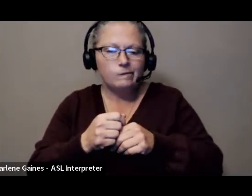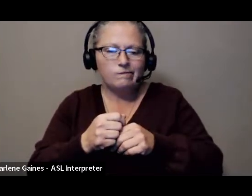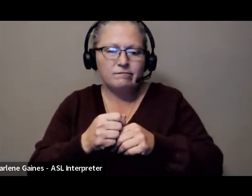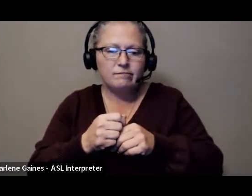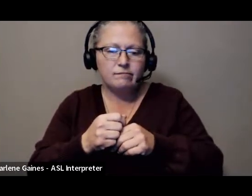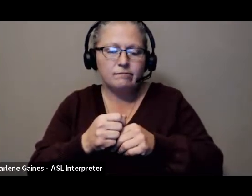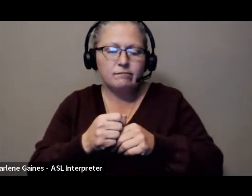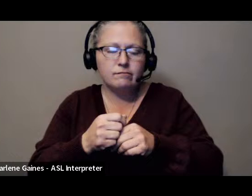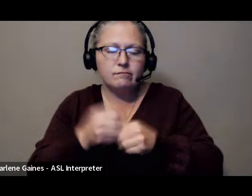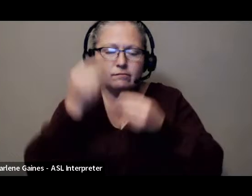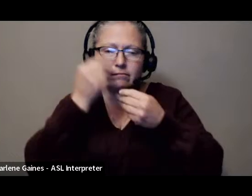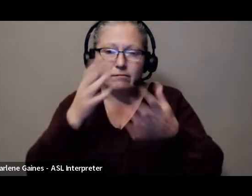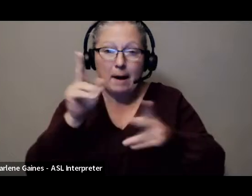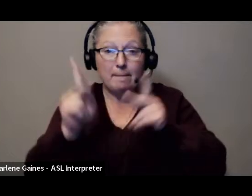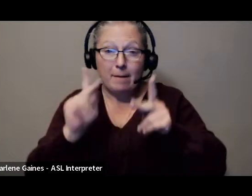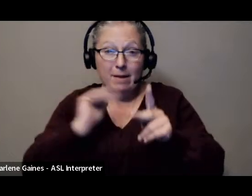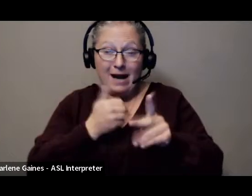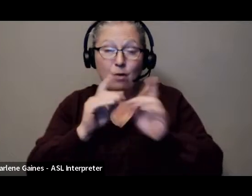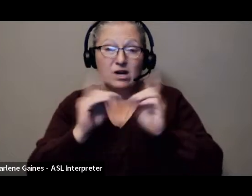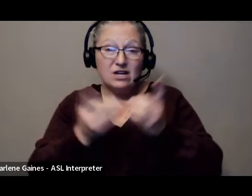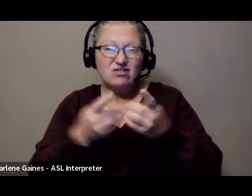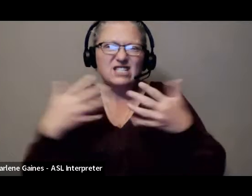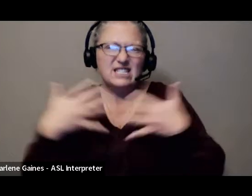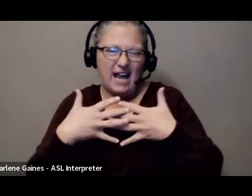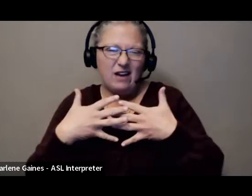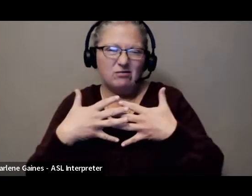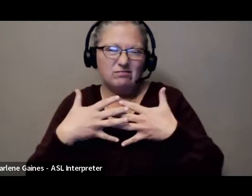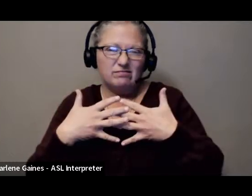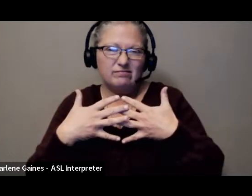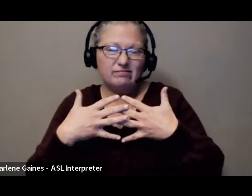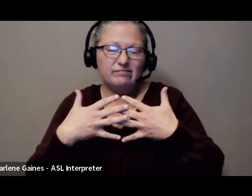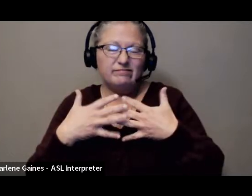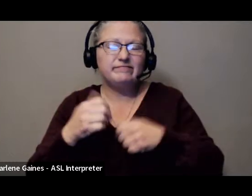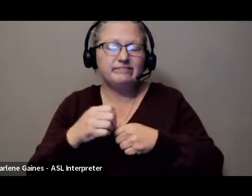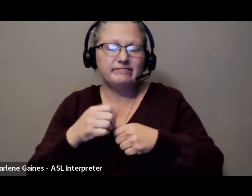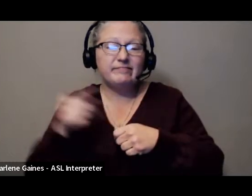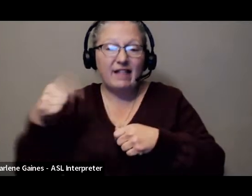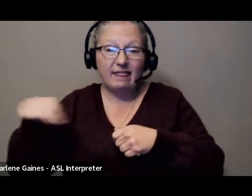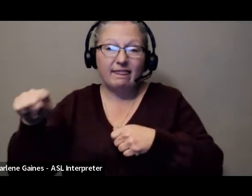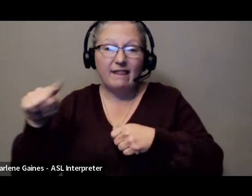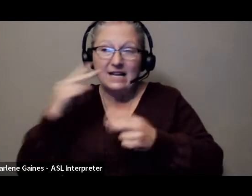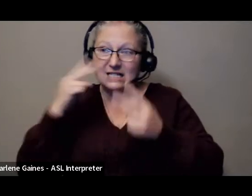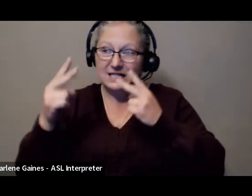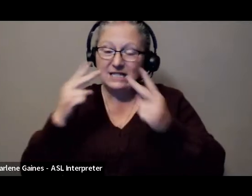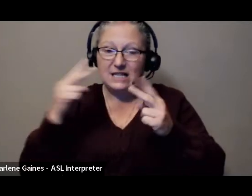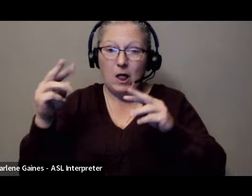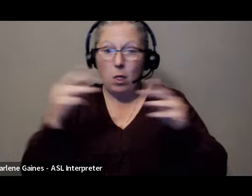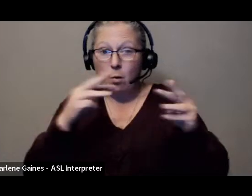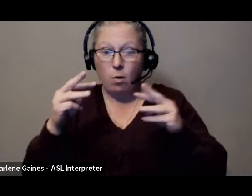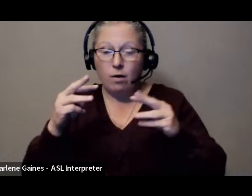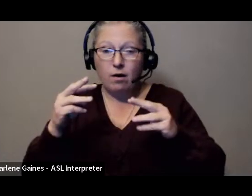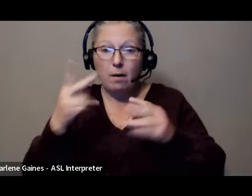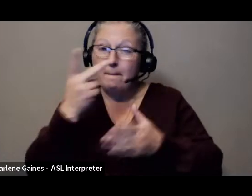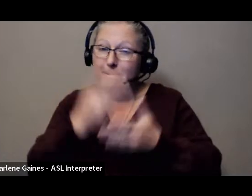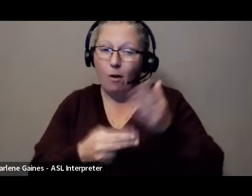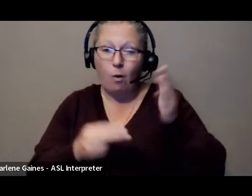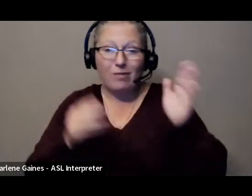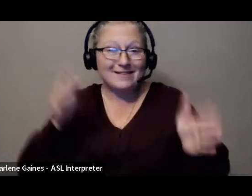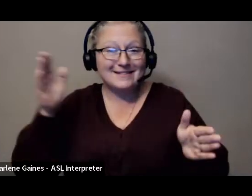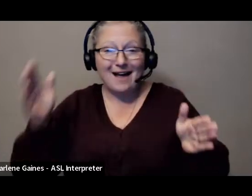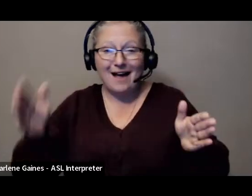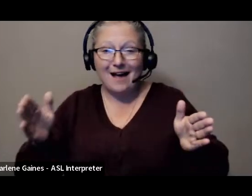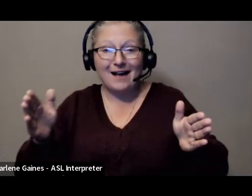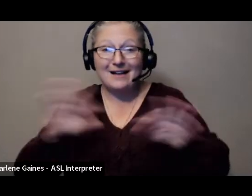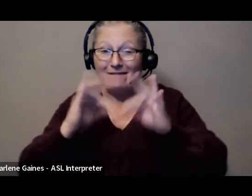to say that, you know, people in our district are scared. They're seeing the war. People have both sides of people